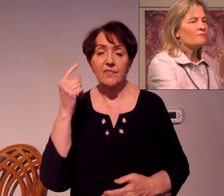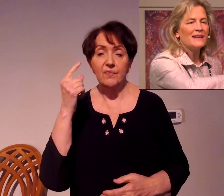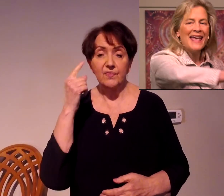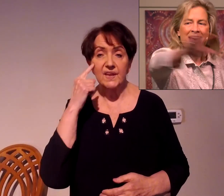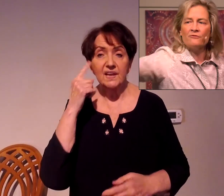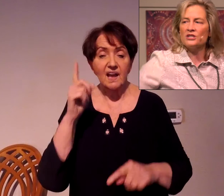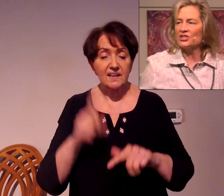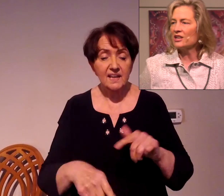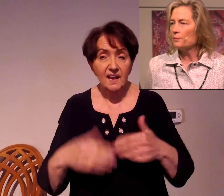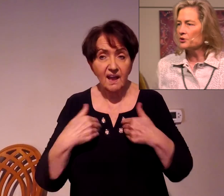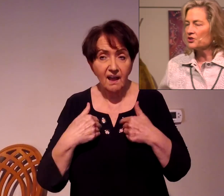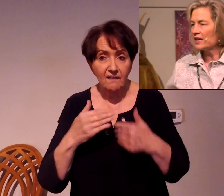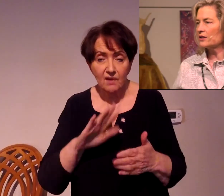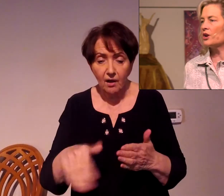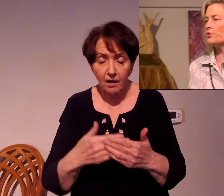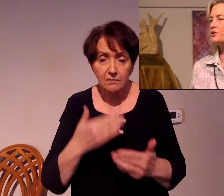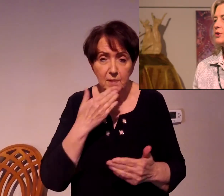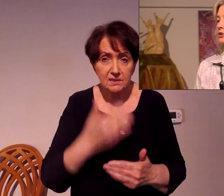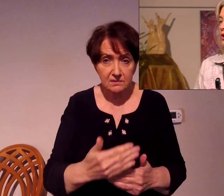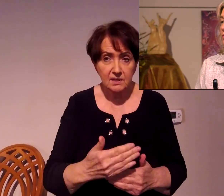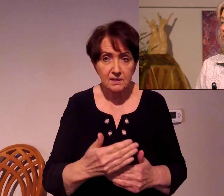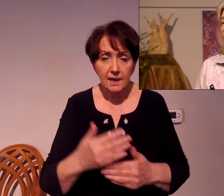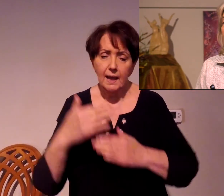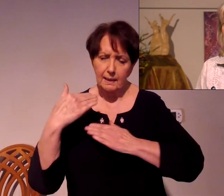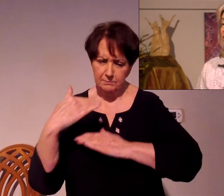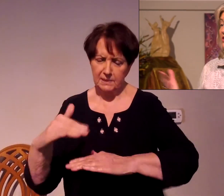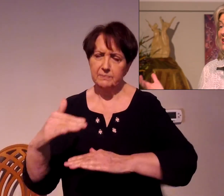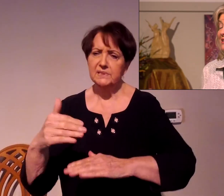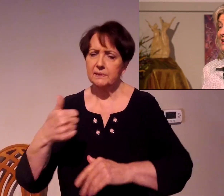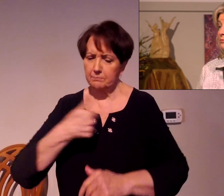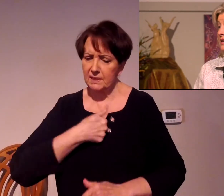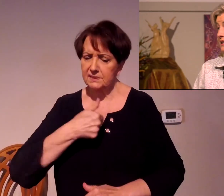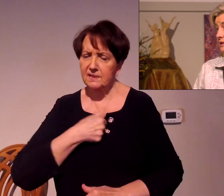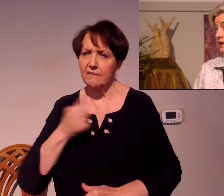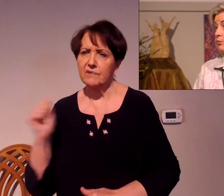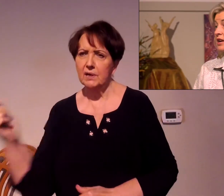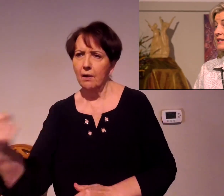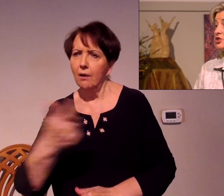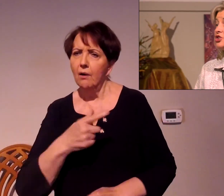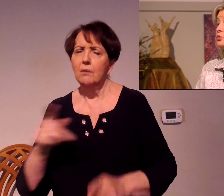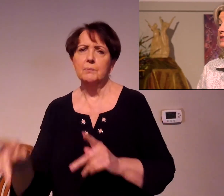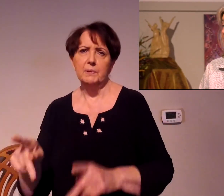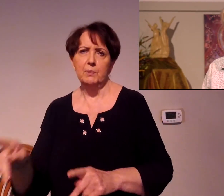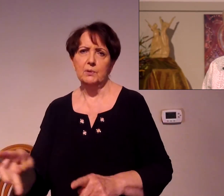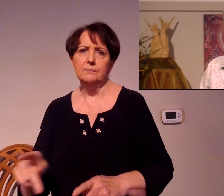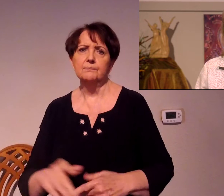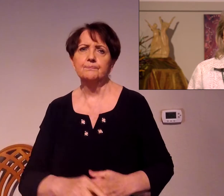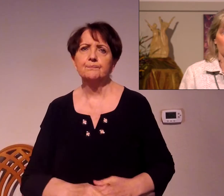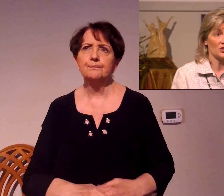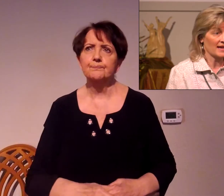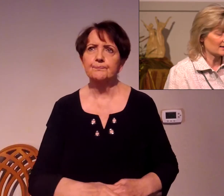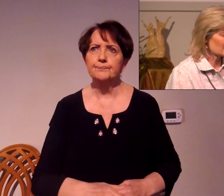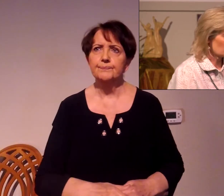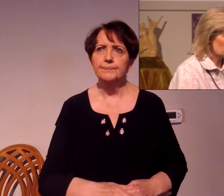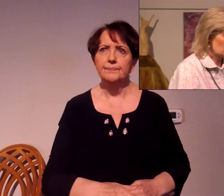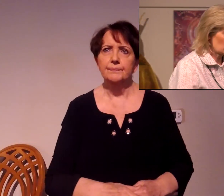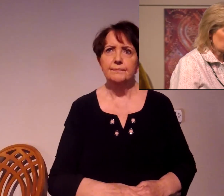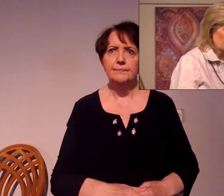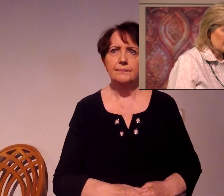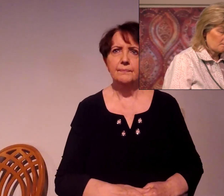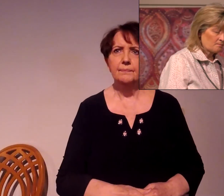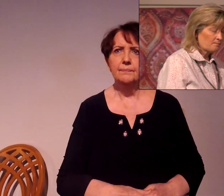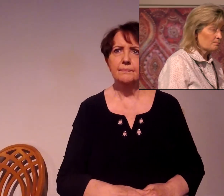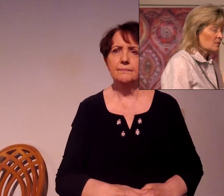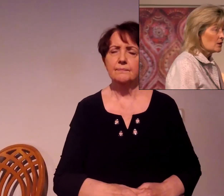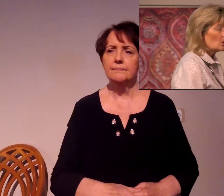my life, but every single person that I know or don't know, or every sentient being, and what I can do with this divine oceanic substance.